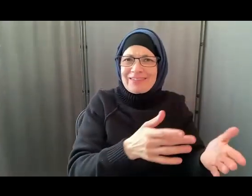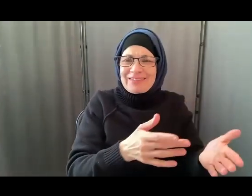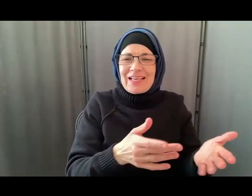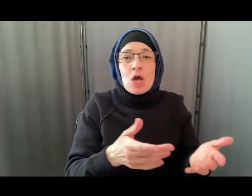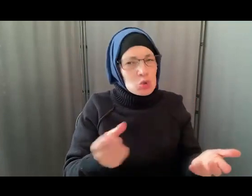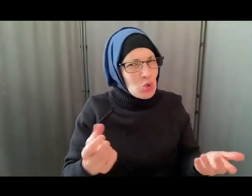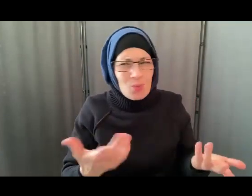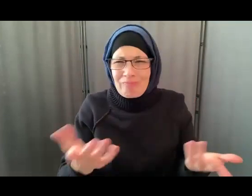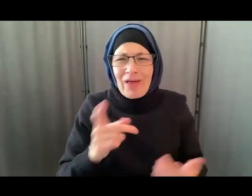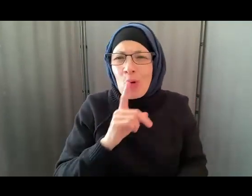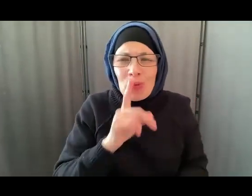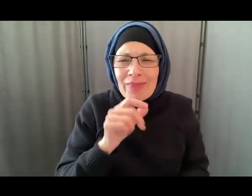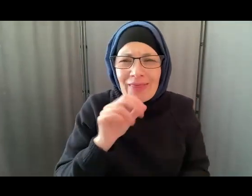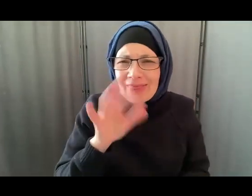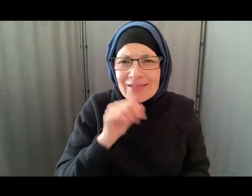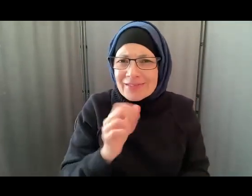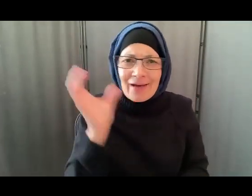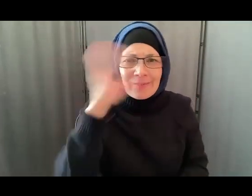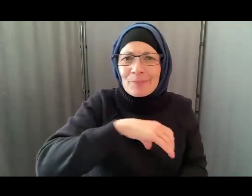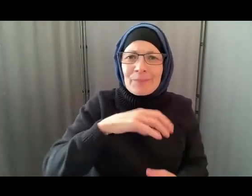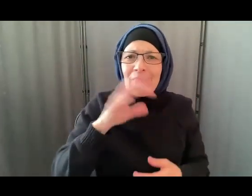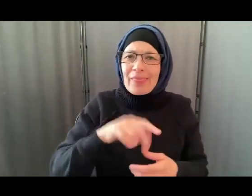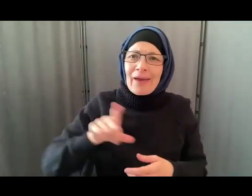amnesty and such clemency.